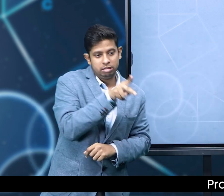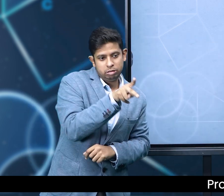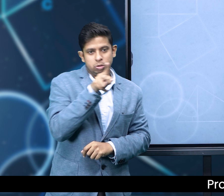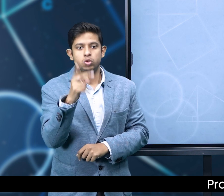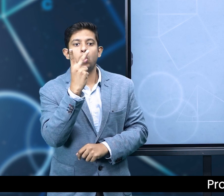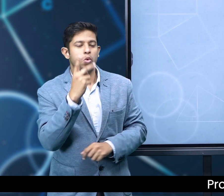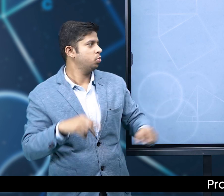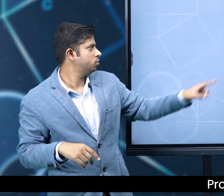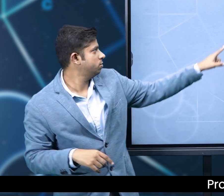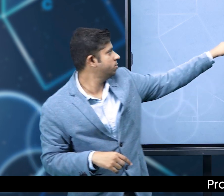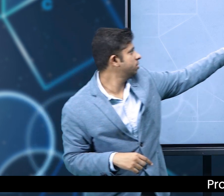proportion,